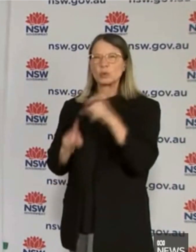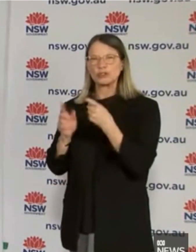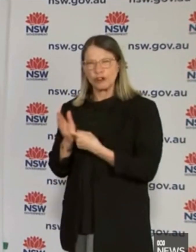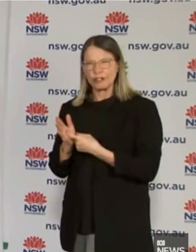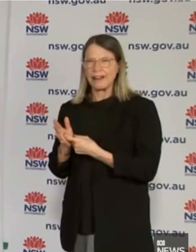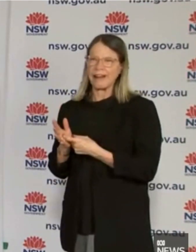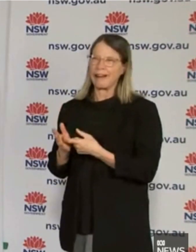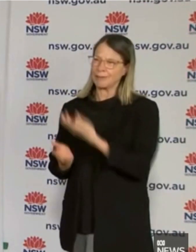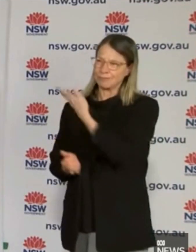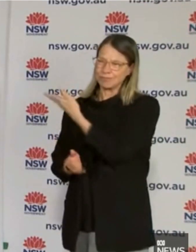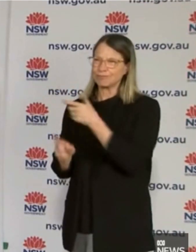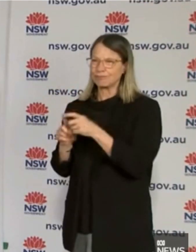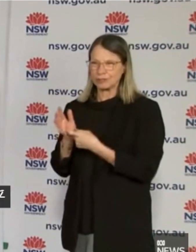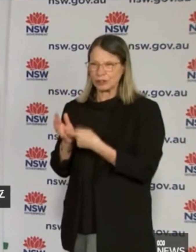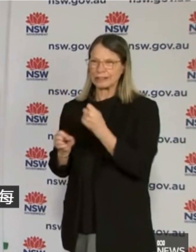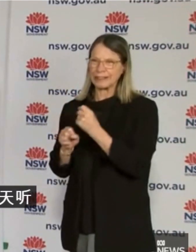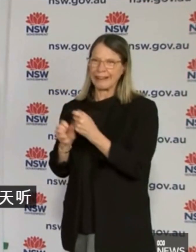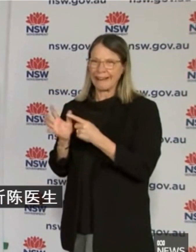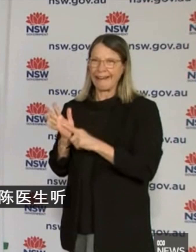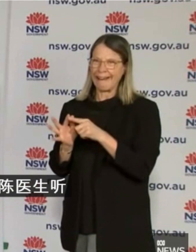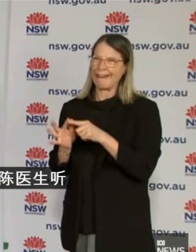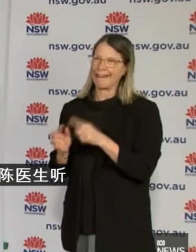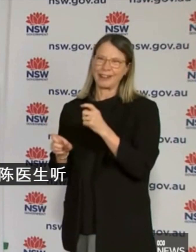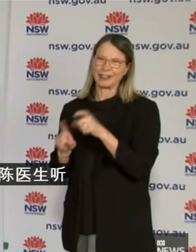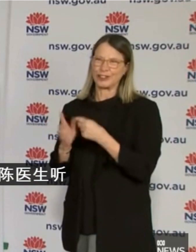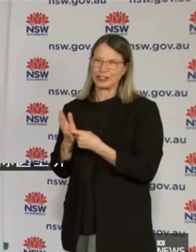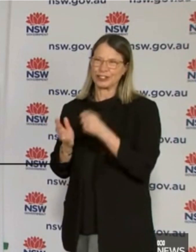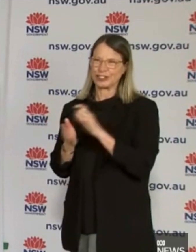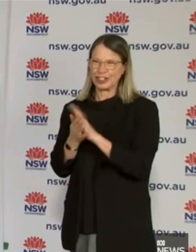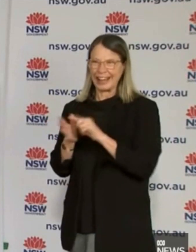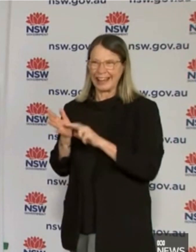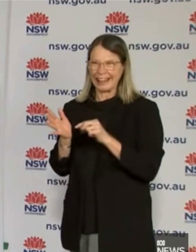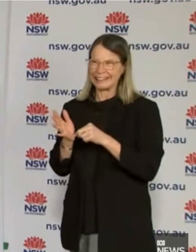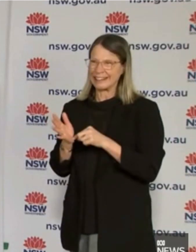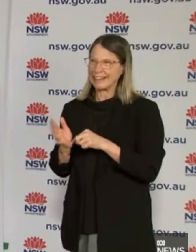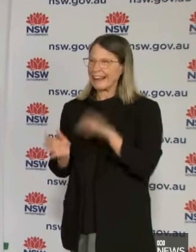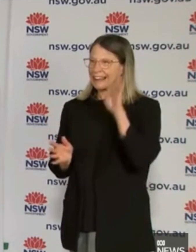Dr. Murray. Listen to Dr. Chan almost every day. For heaven's sake, listen to the people who know what they're talking about and don't